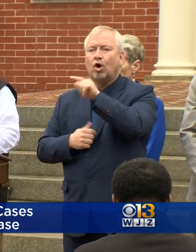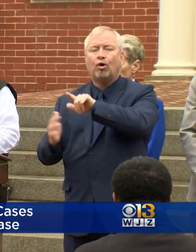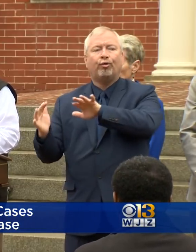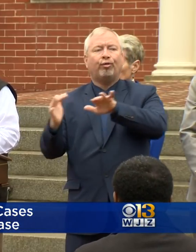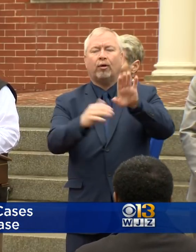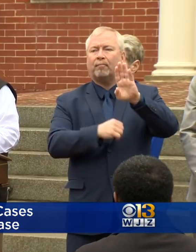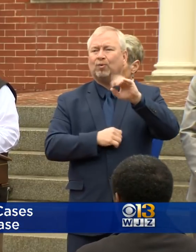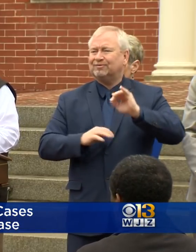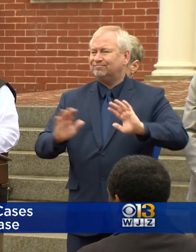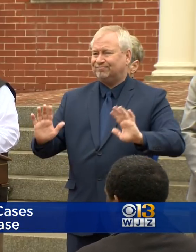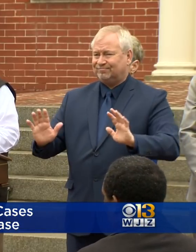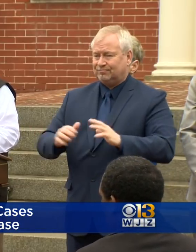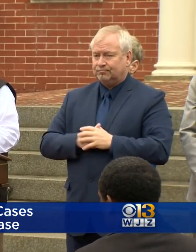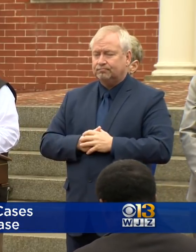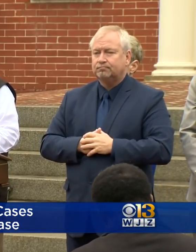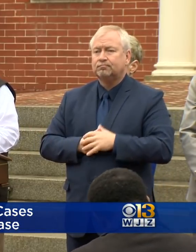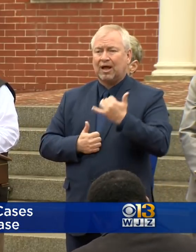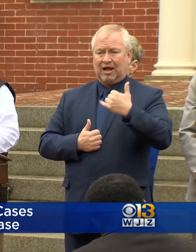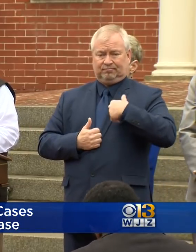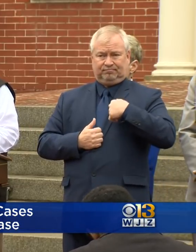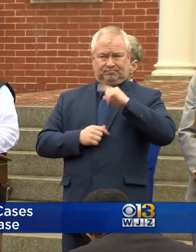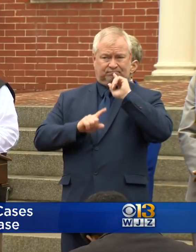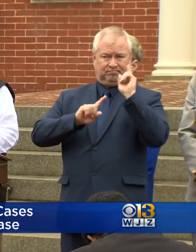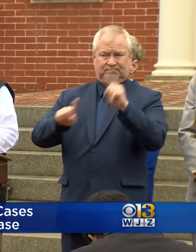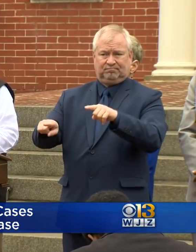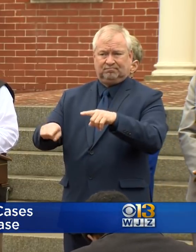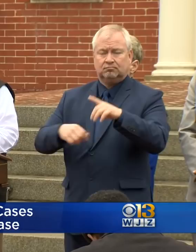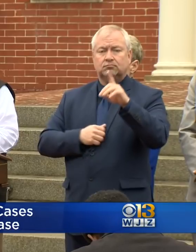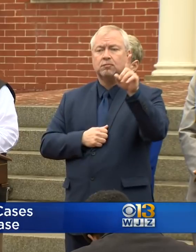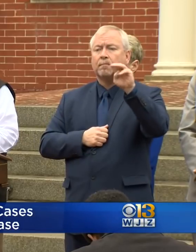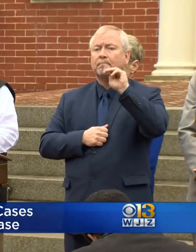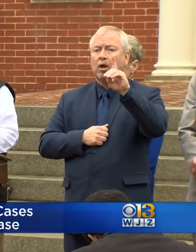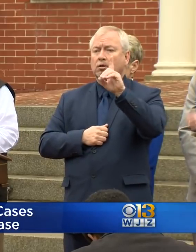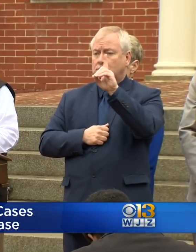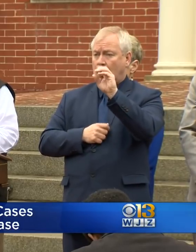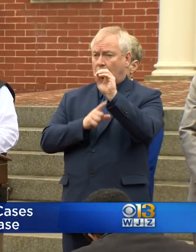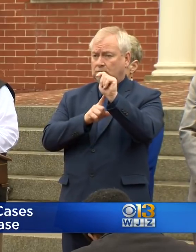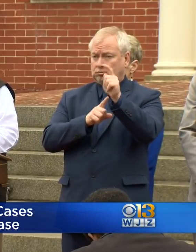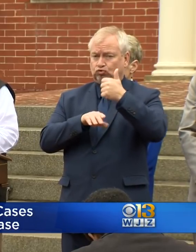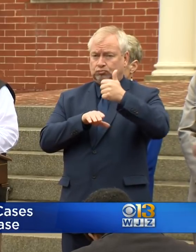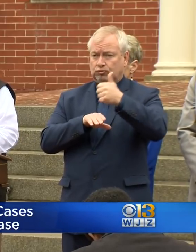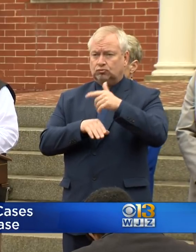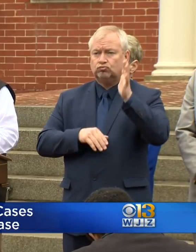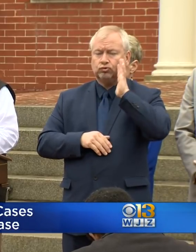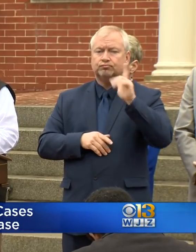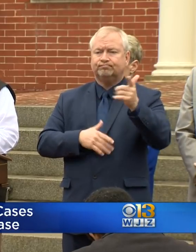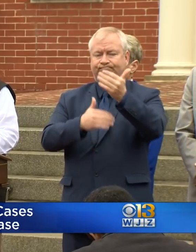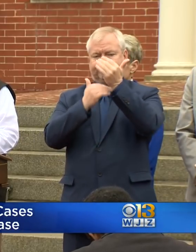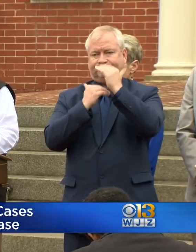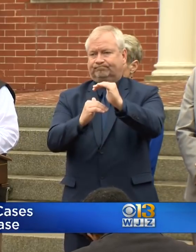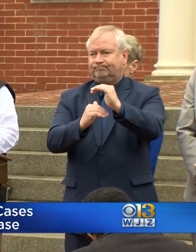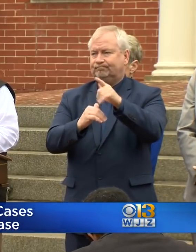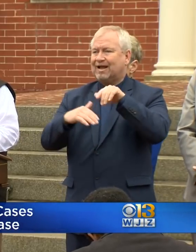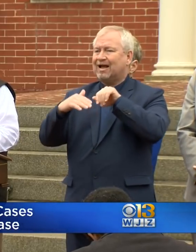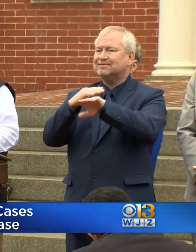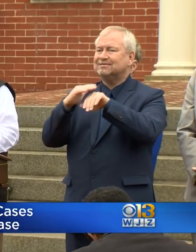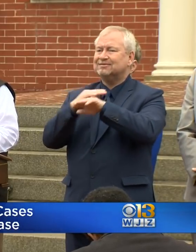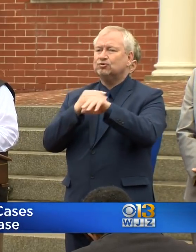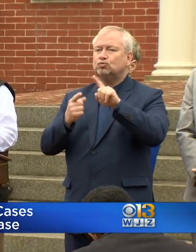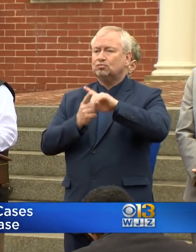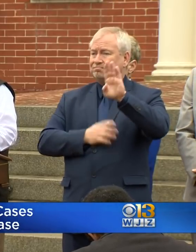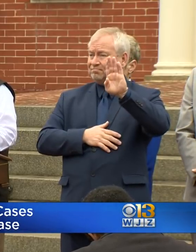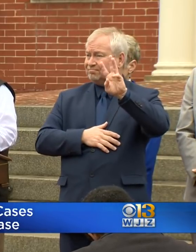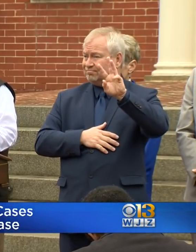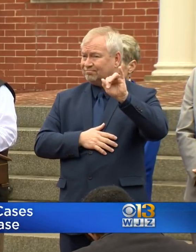direction, the Maryland Department of Transportation will now restrict access to the BWI